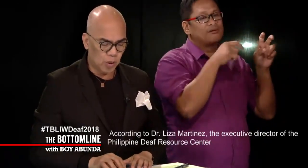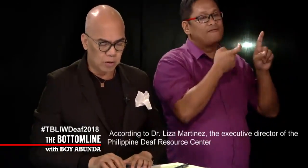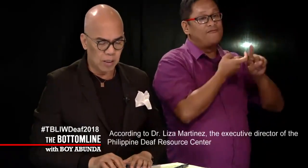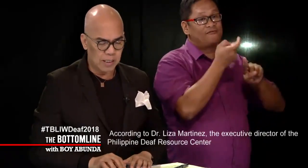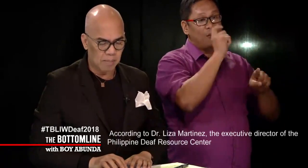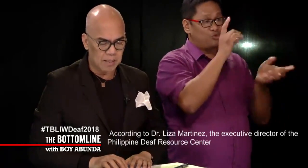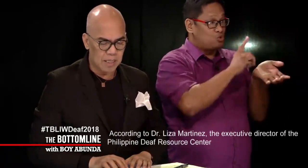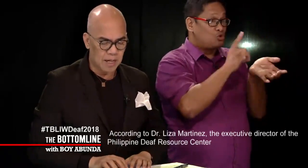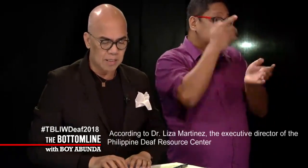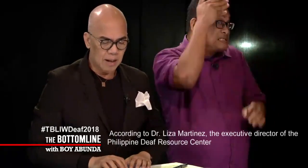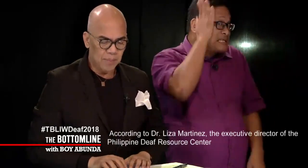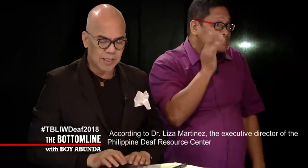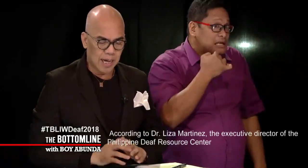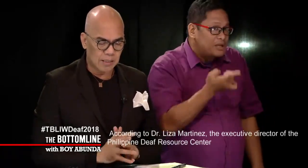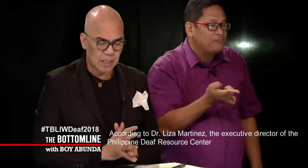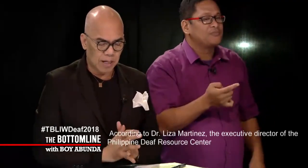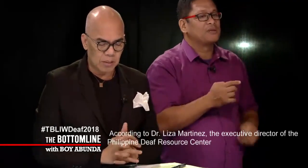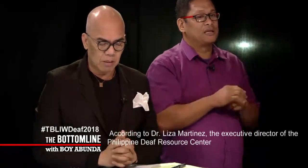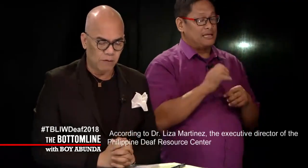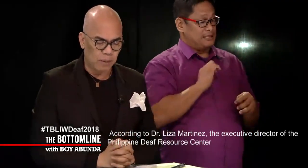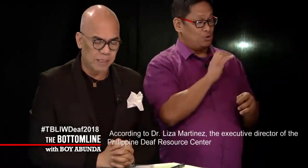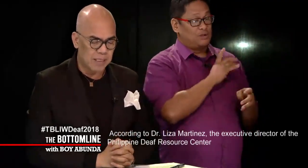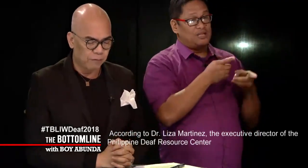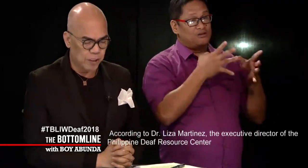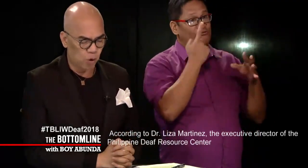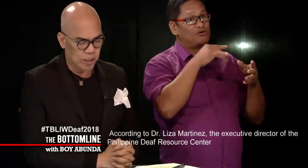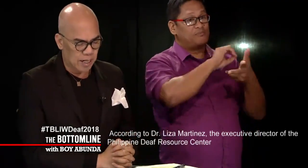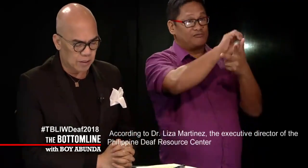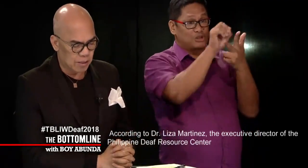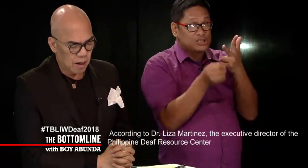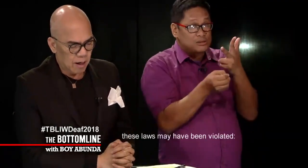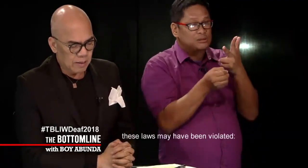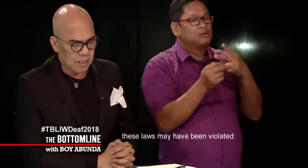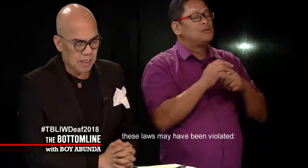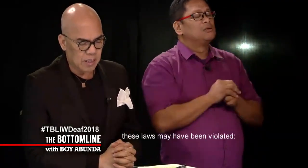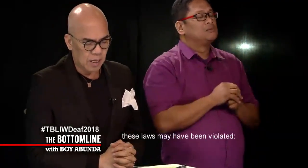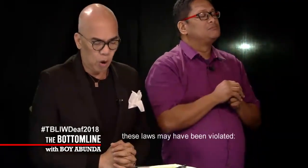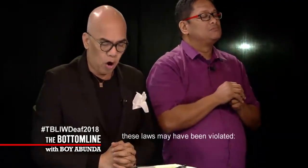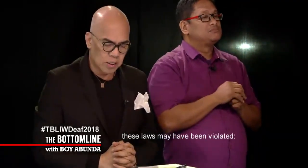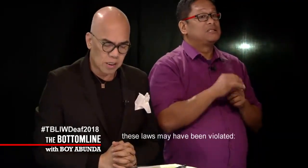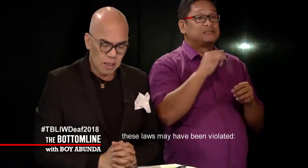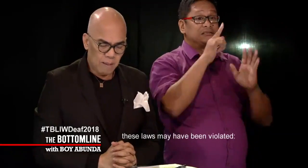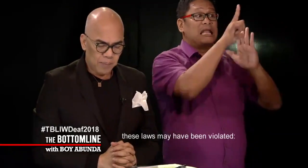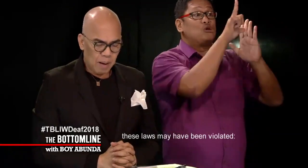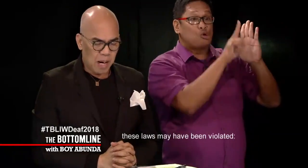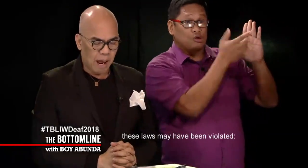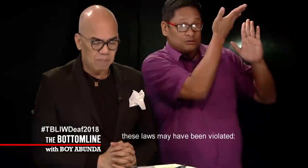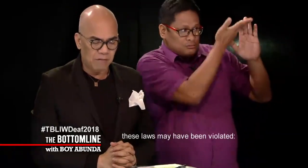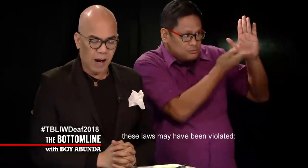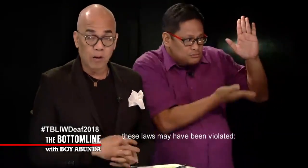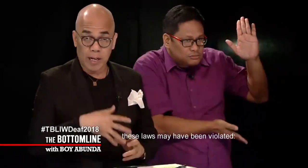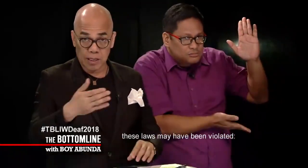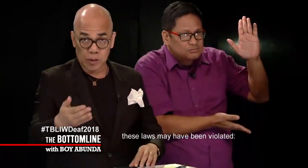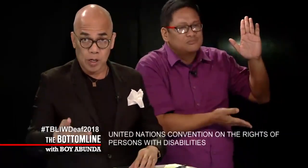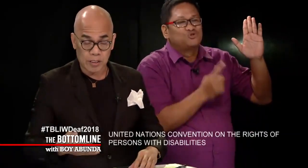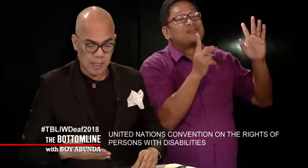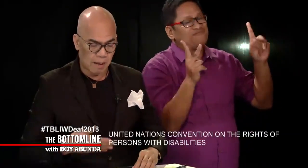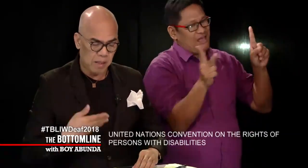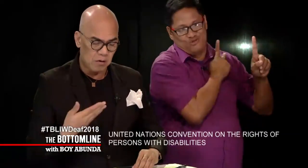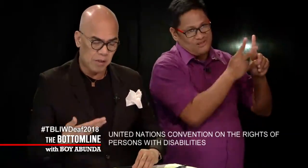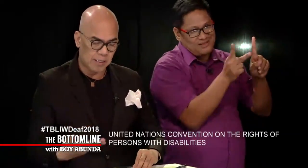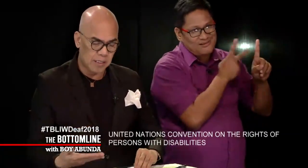to Dr. Liza Martinez, Executive Director of the Philippine Deaf Resource Center, these laws may have been violated. Ito na